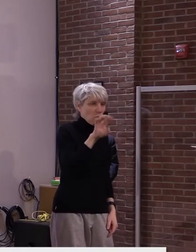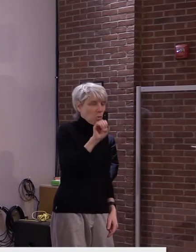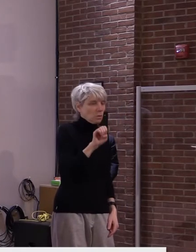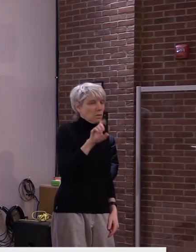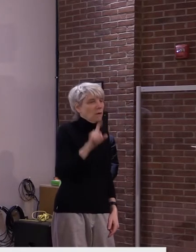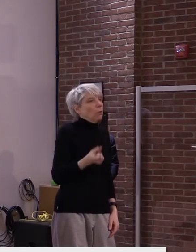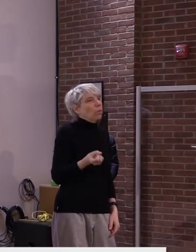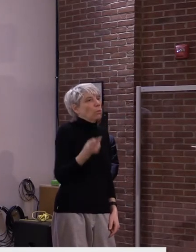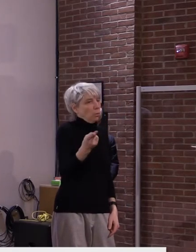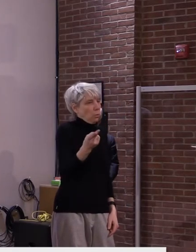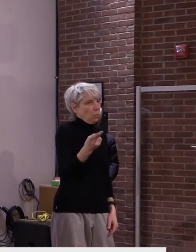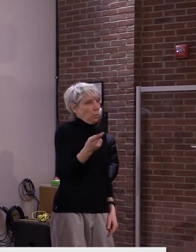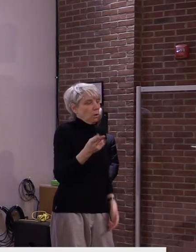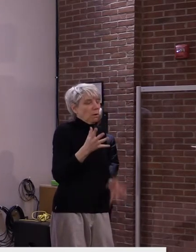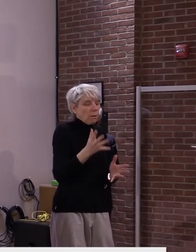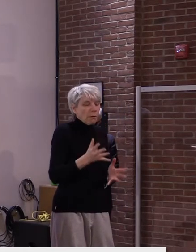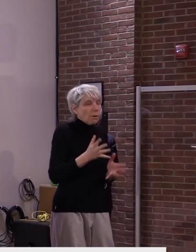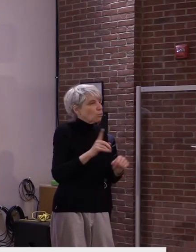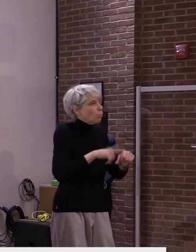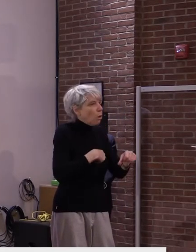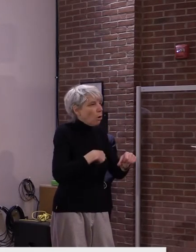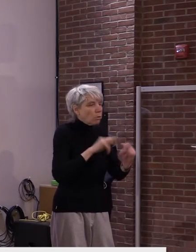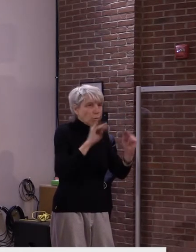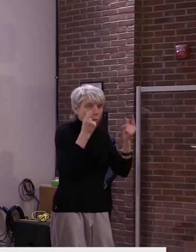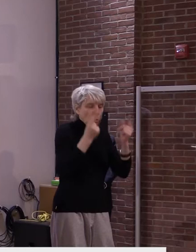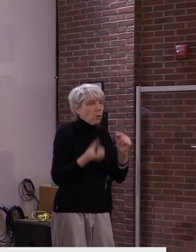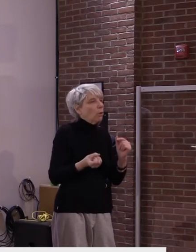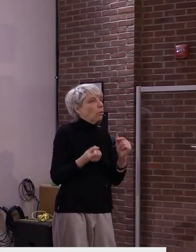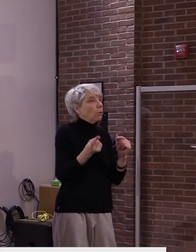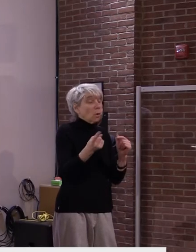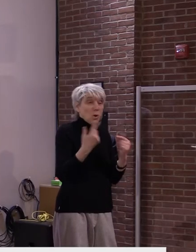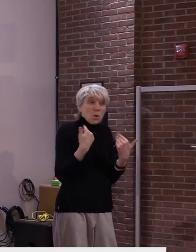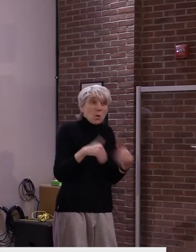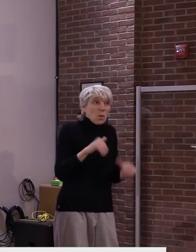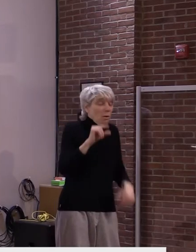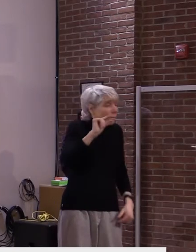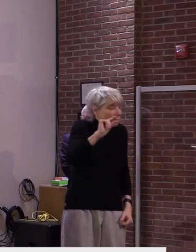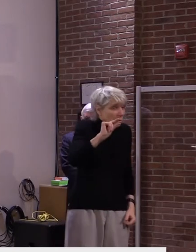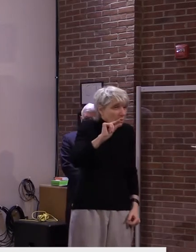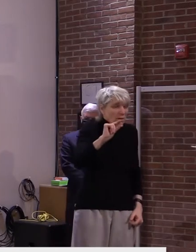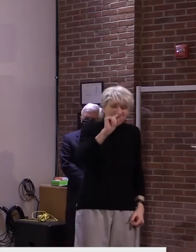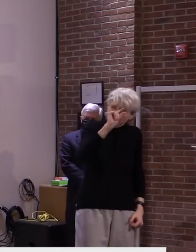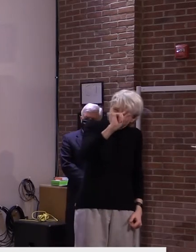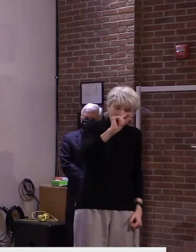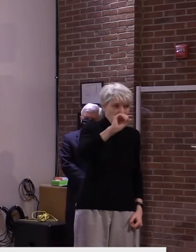of all doses in the state, have been considered non-viable or wastage.